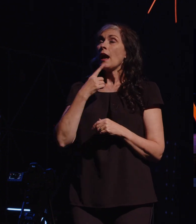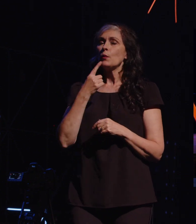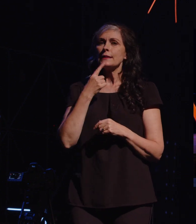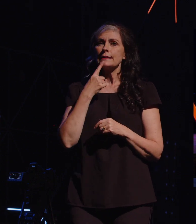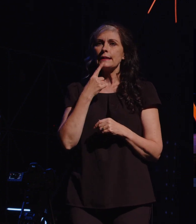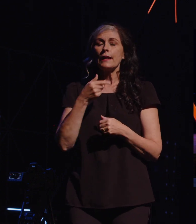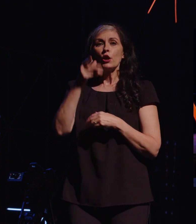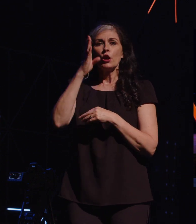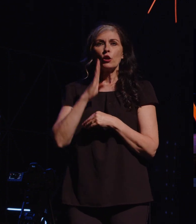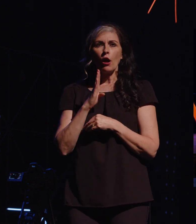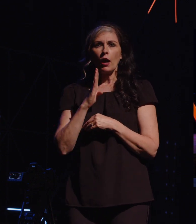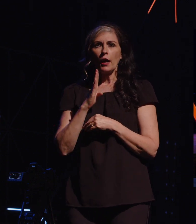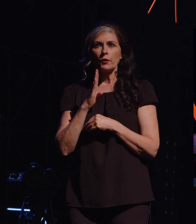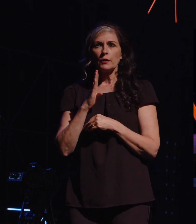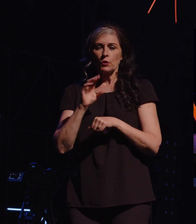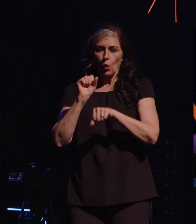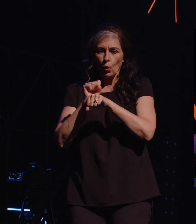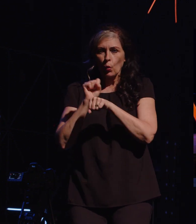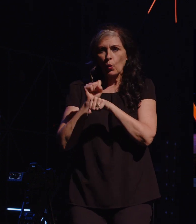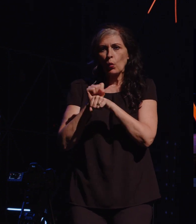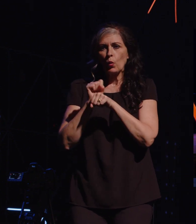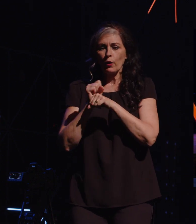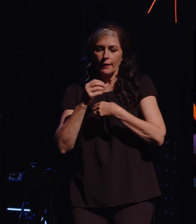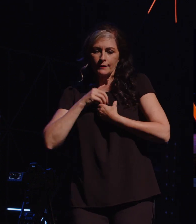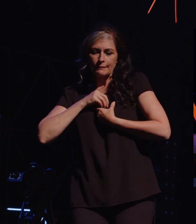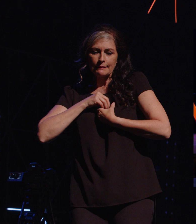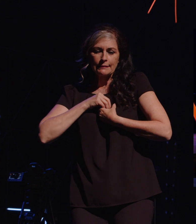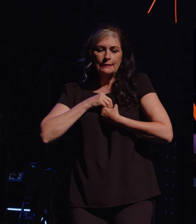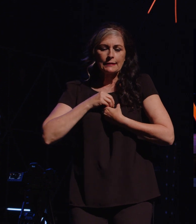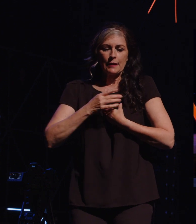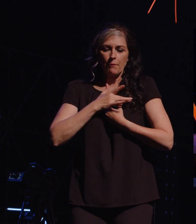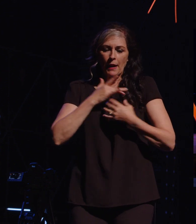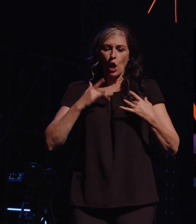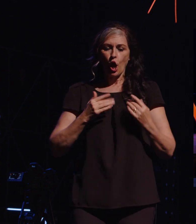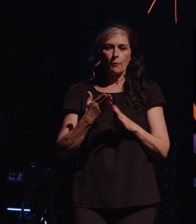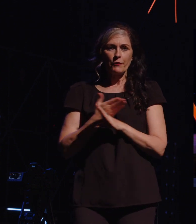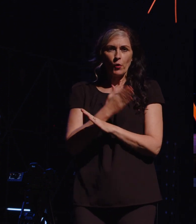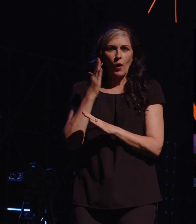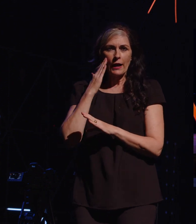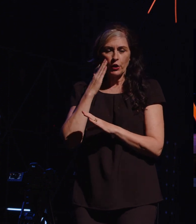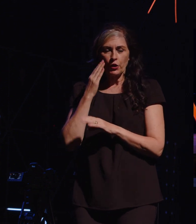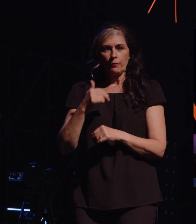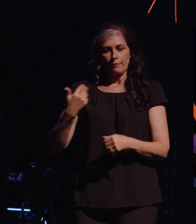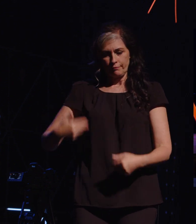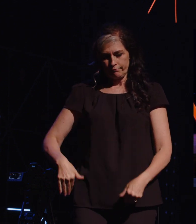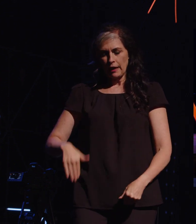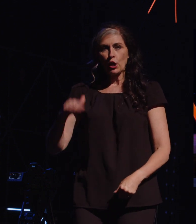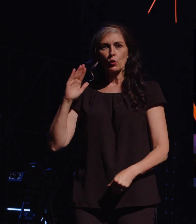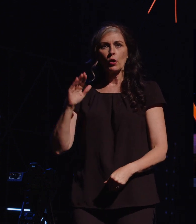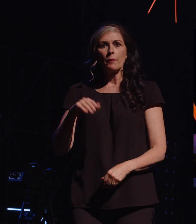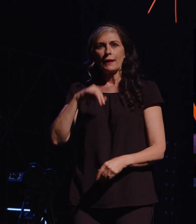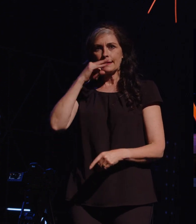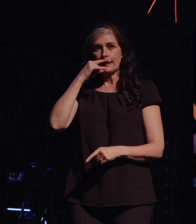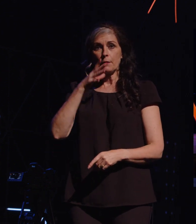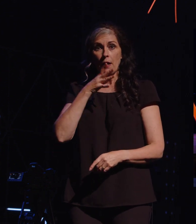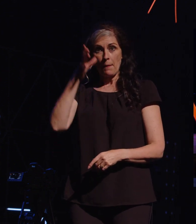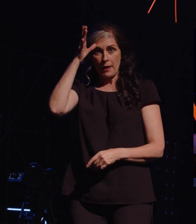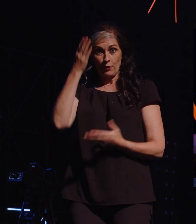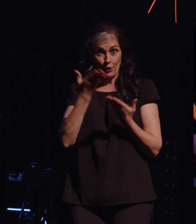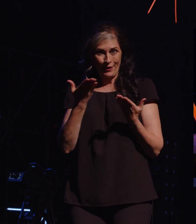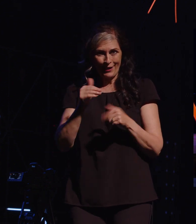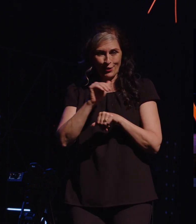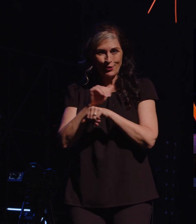that God was providentially working in my heart before I even knew. As a kid, my parents who are here